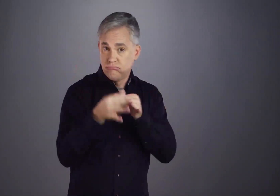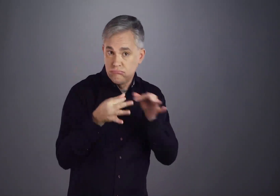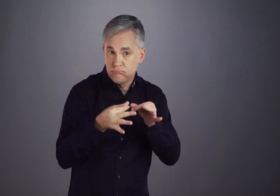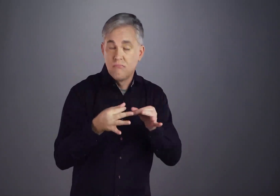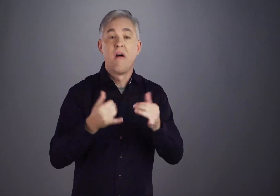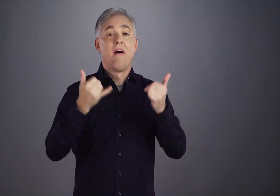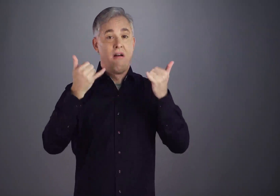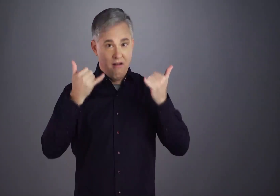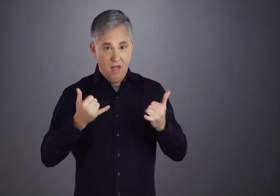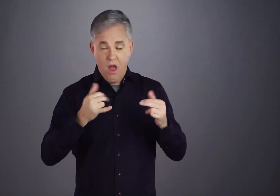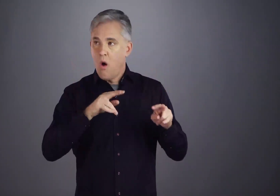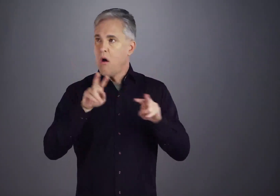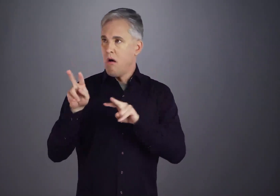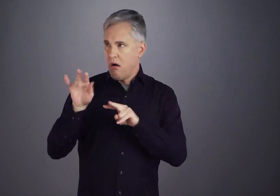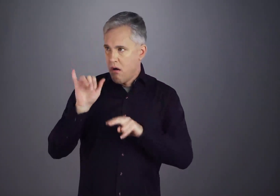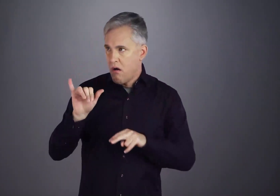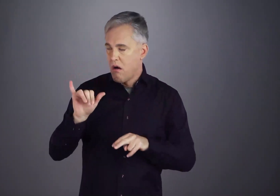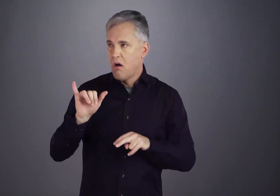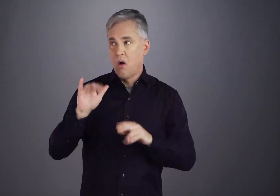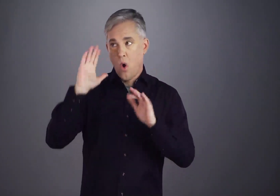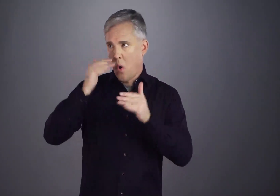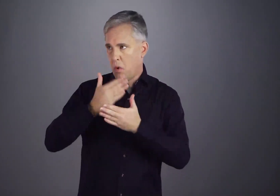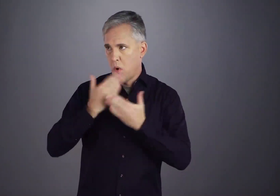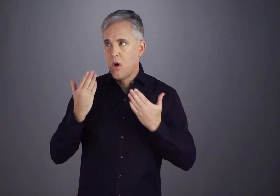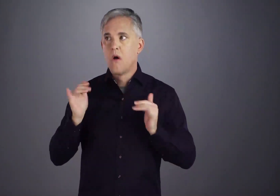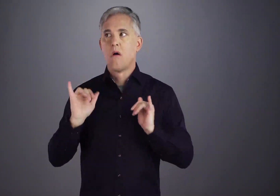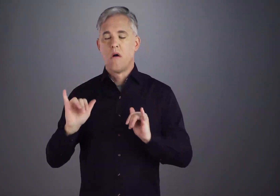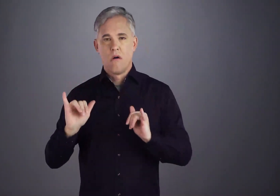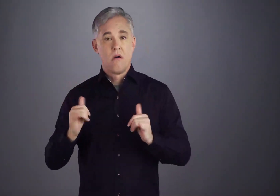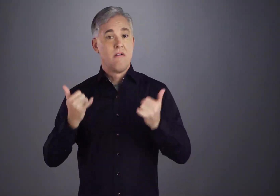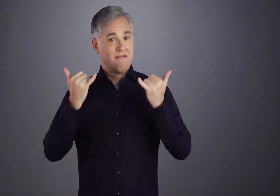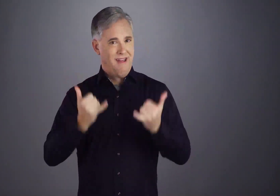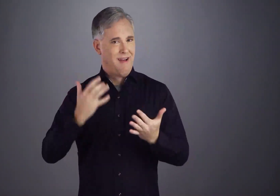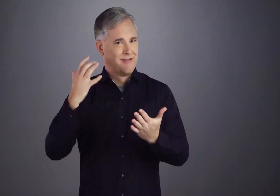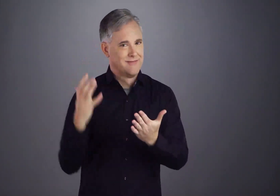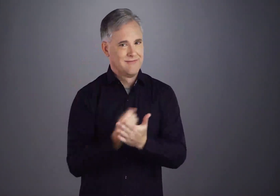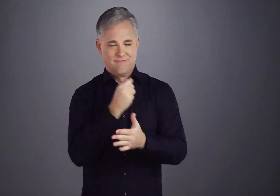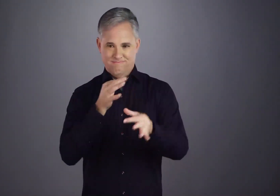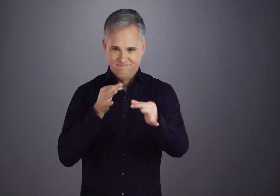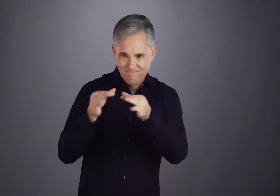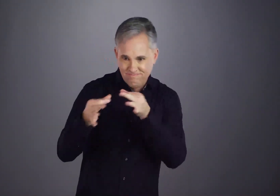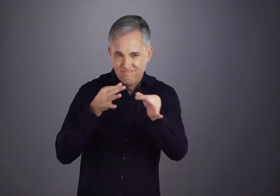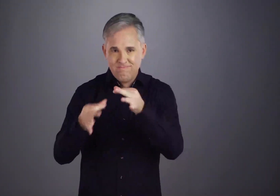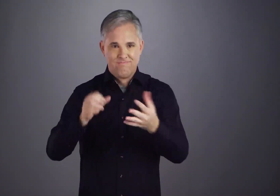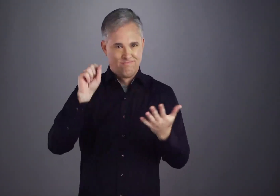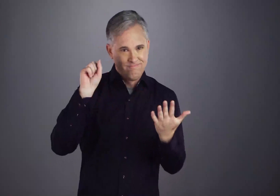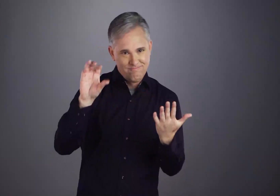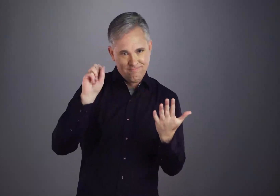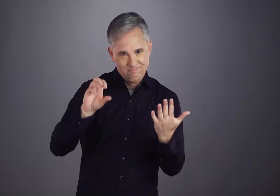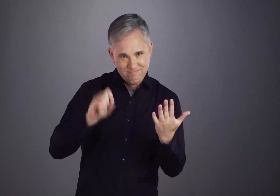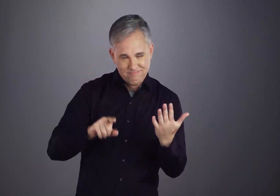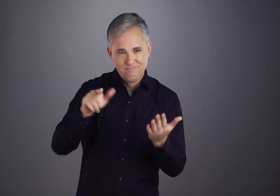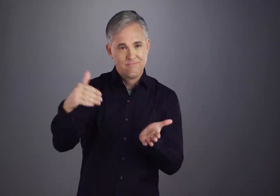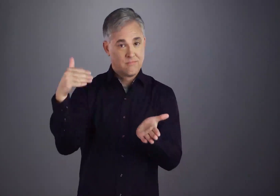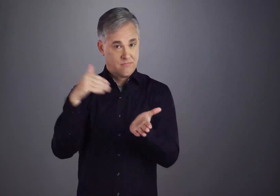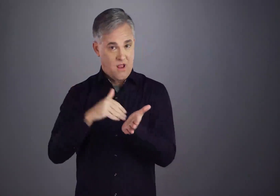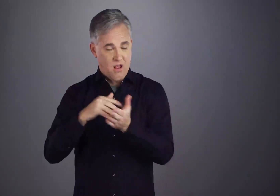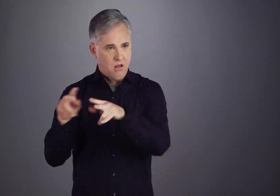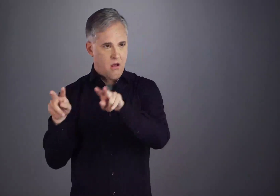for his malady with a willingness he had never before been able to muster. He sobered, never to drink again up to the moment